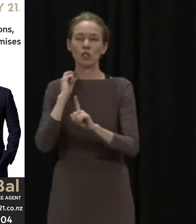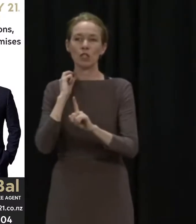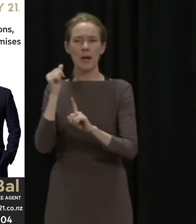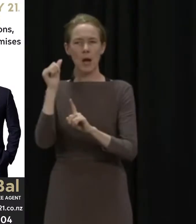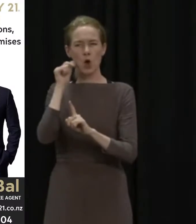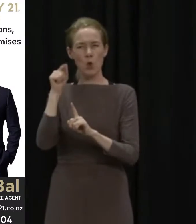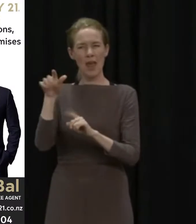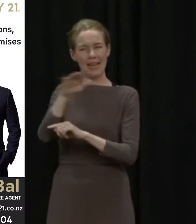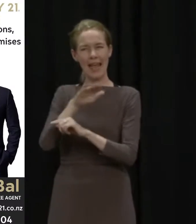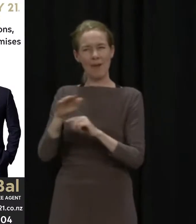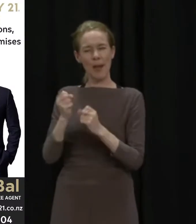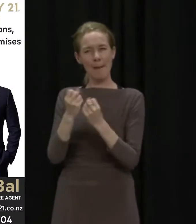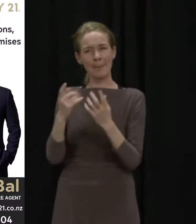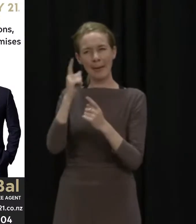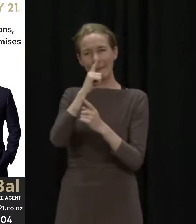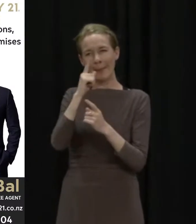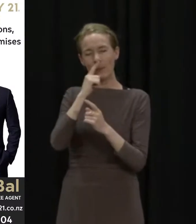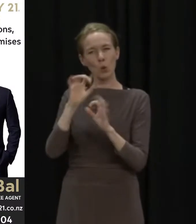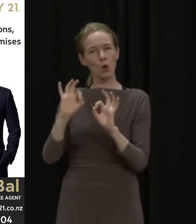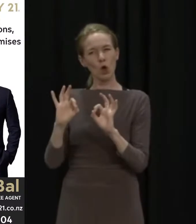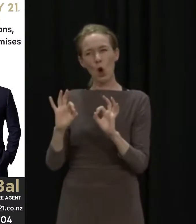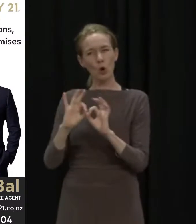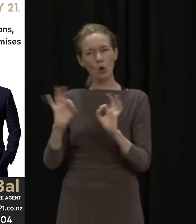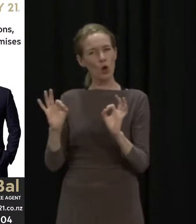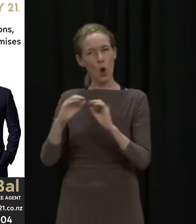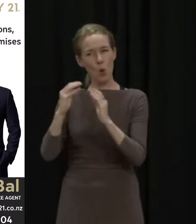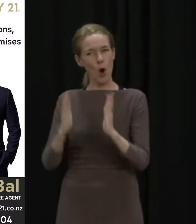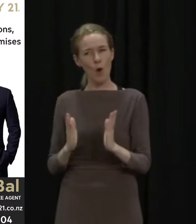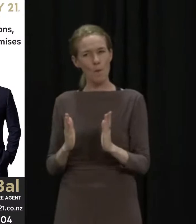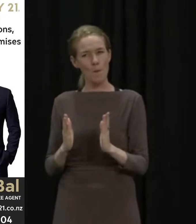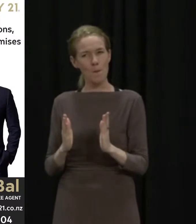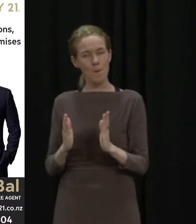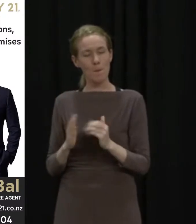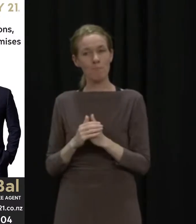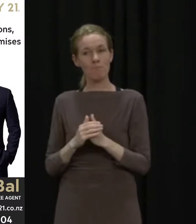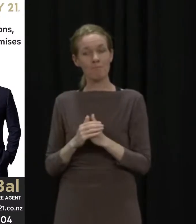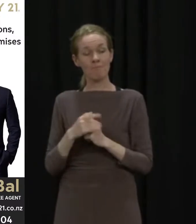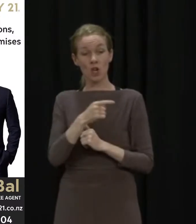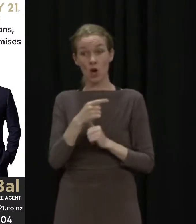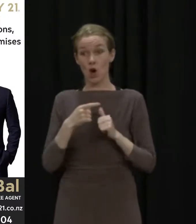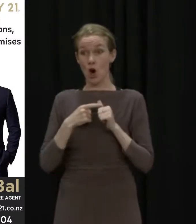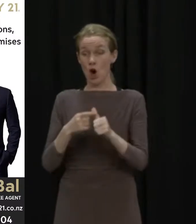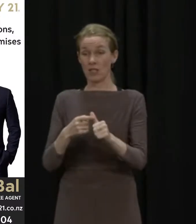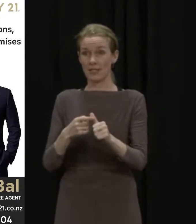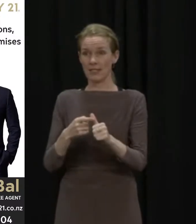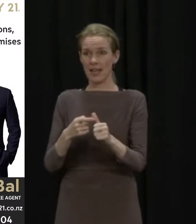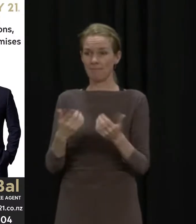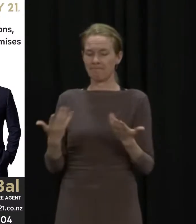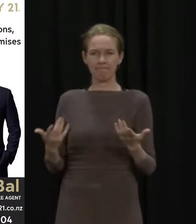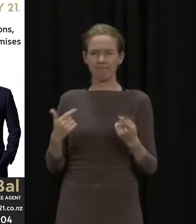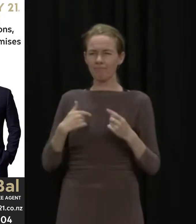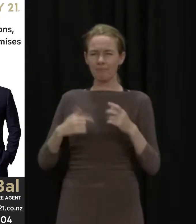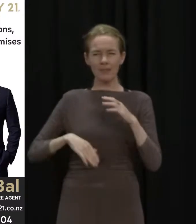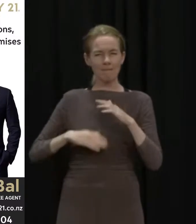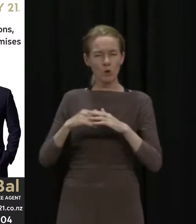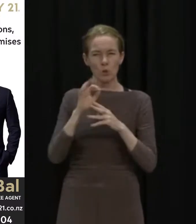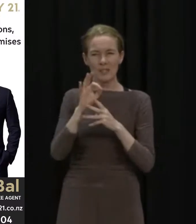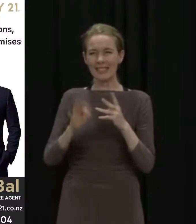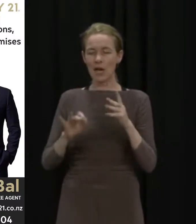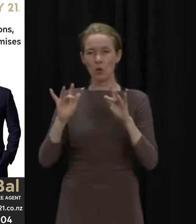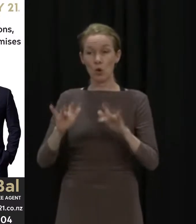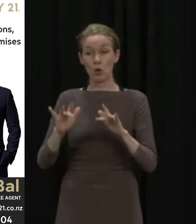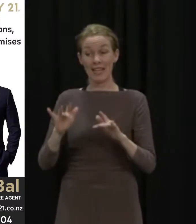that? I don't have any more details than what I've shared with you today. Certainly, the person is being